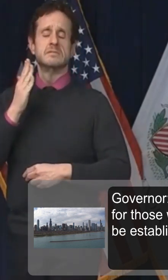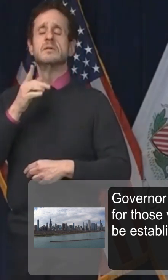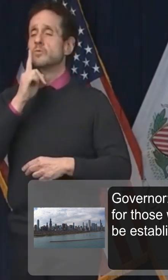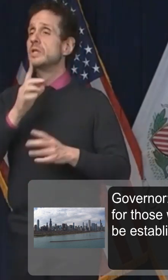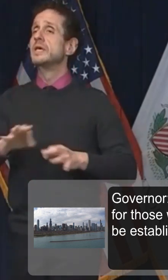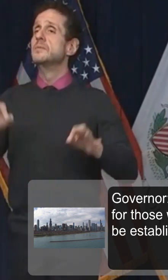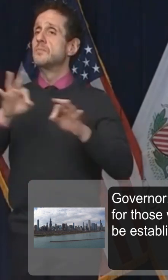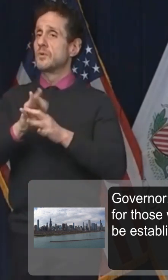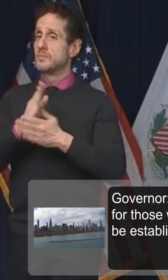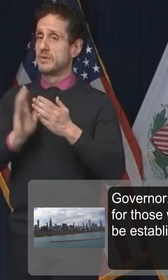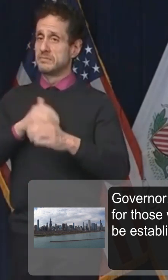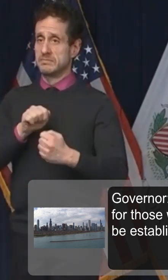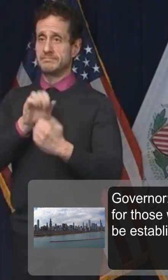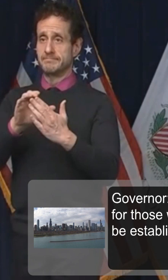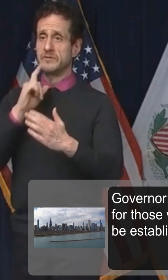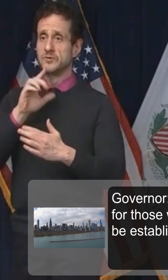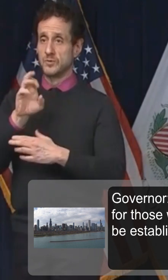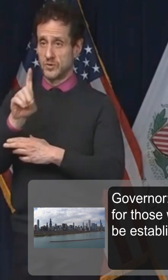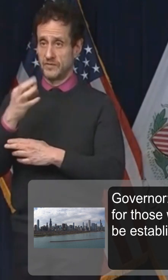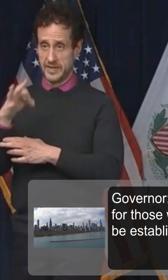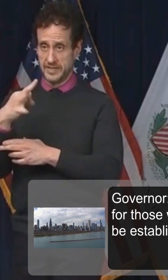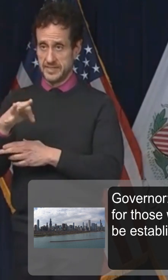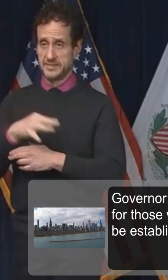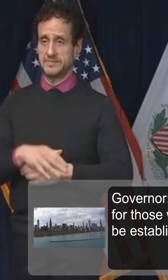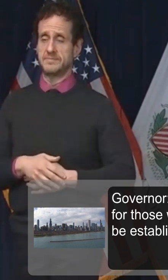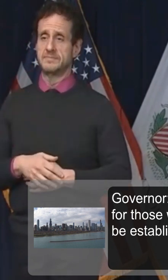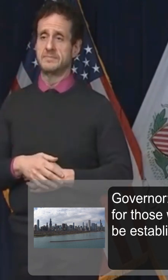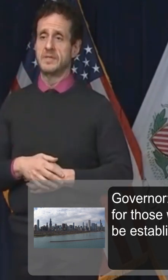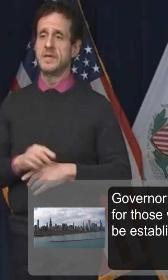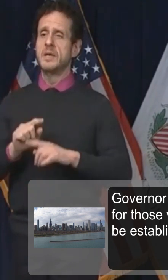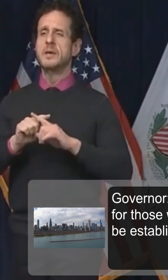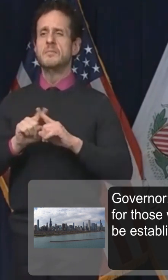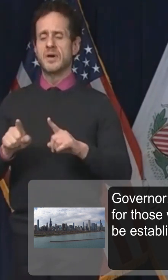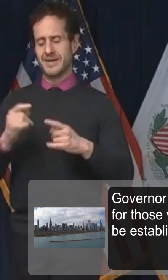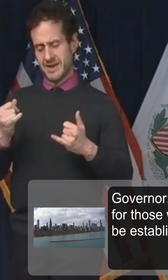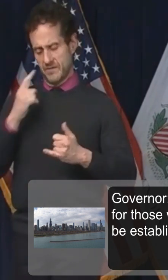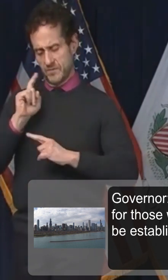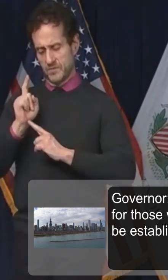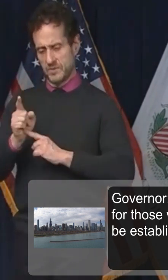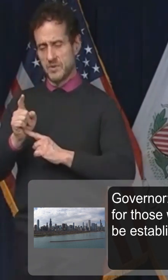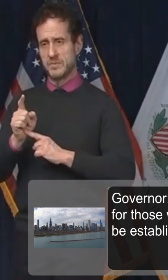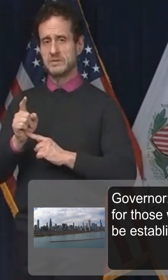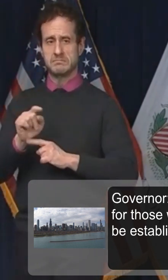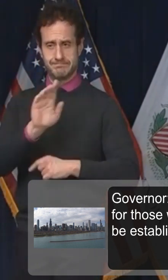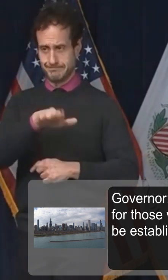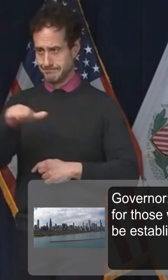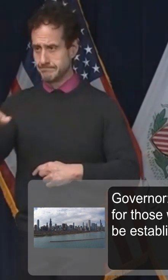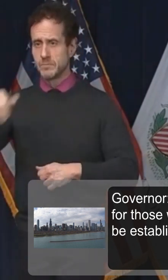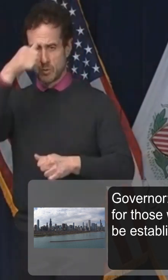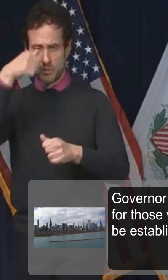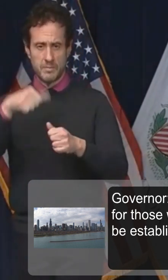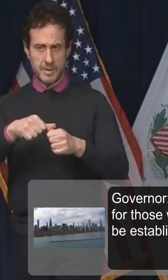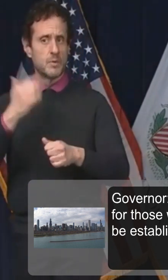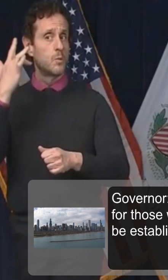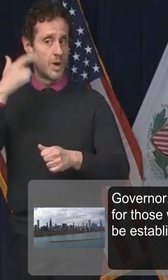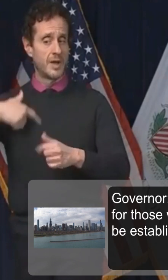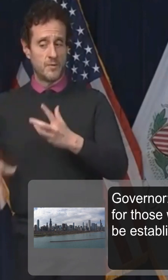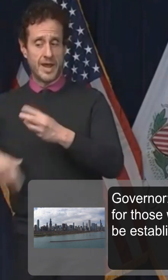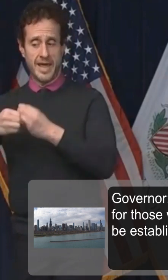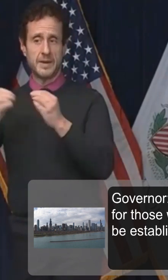of our approach to COVID-19, but I want to take a moment to remind people why that